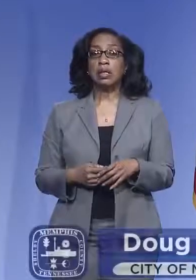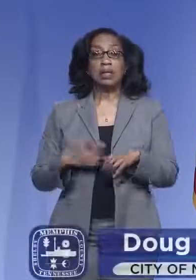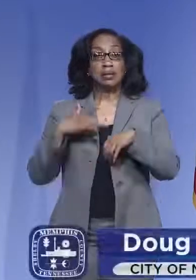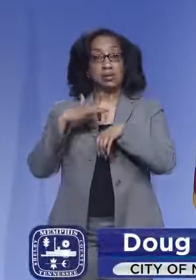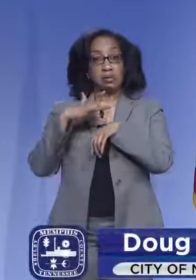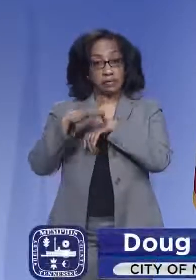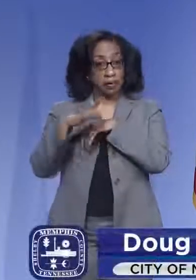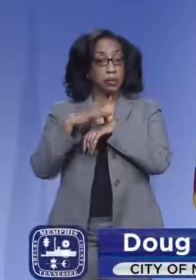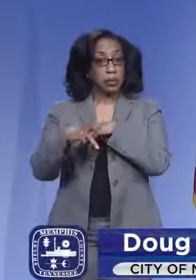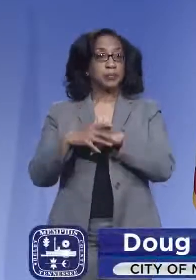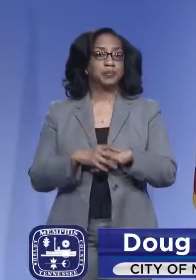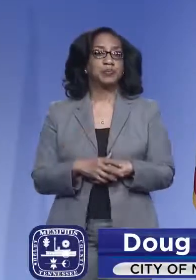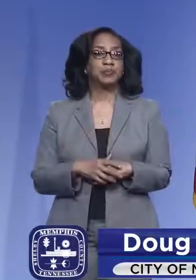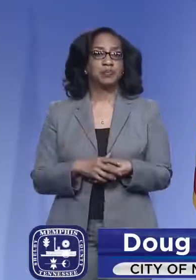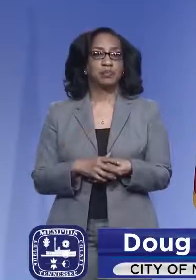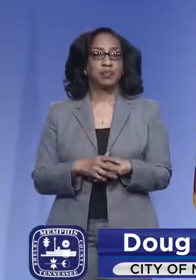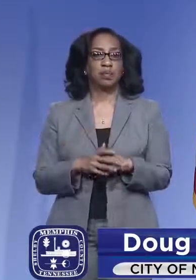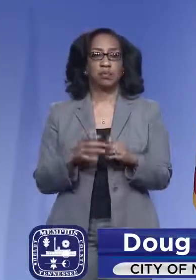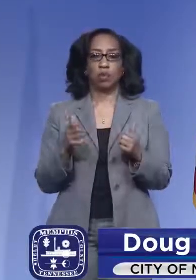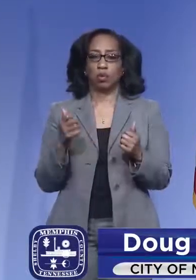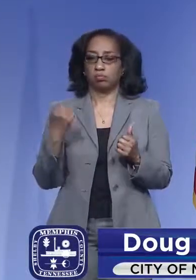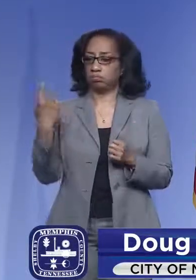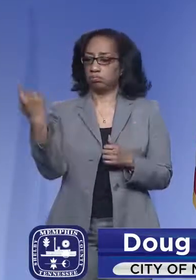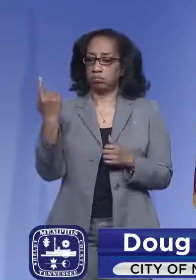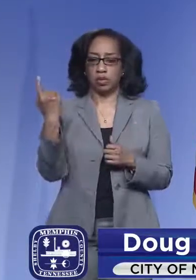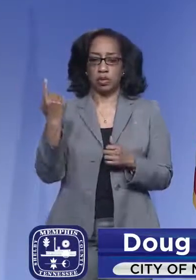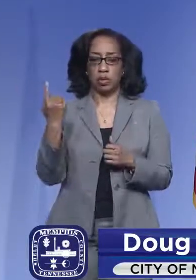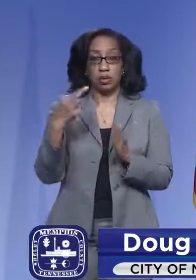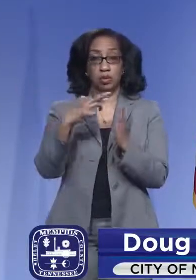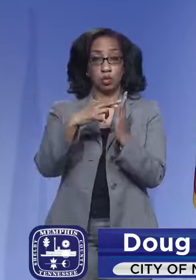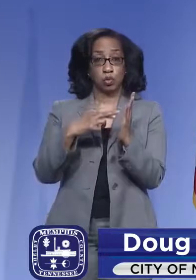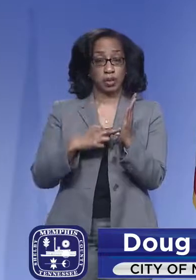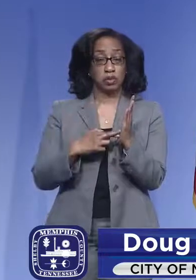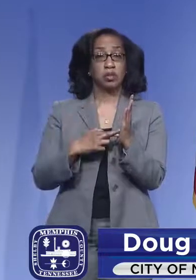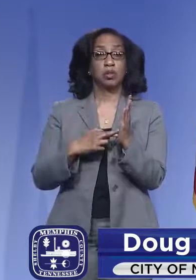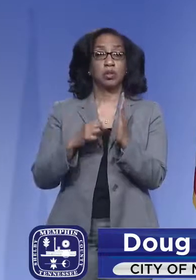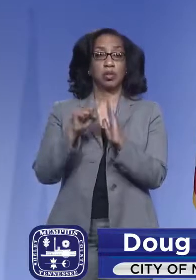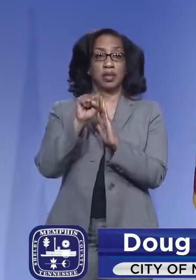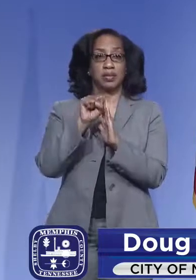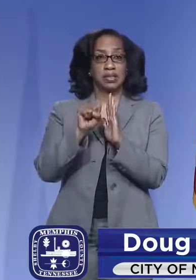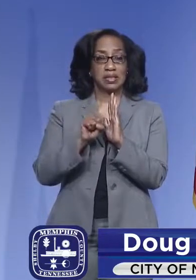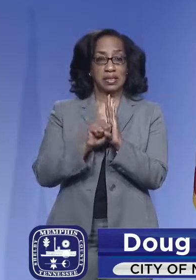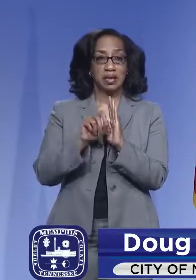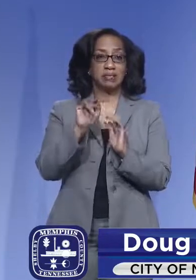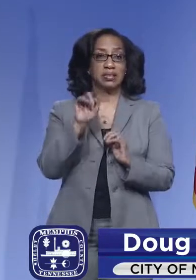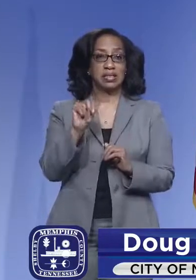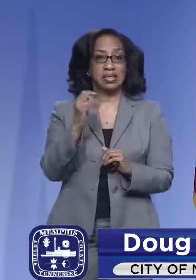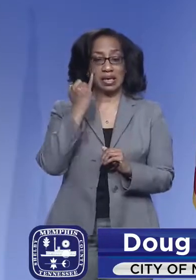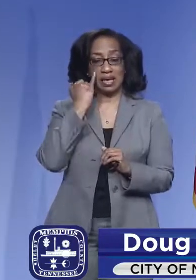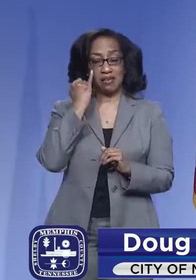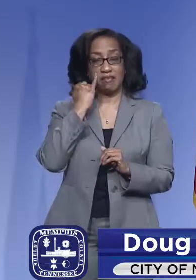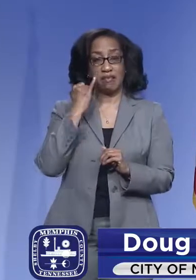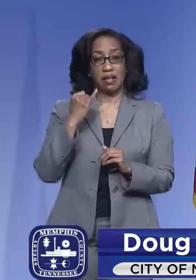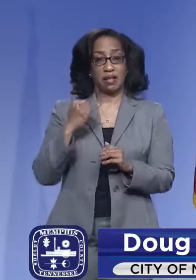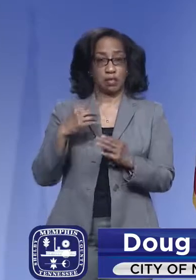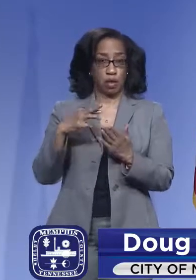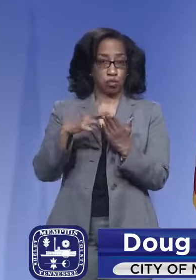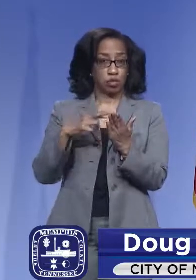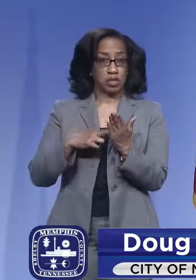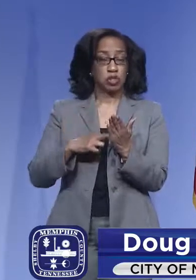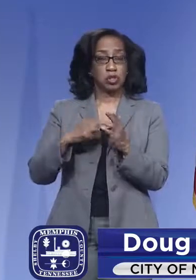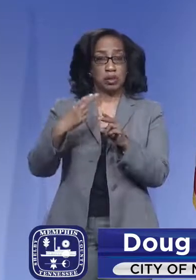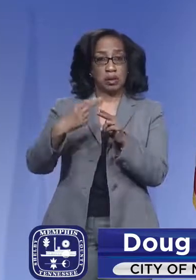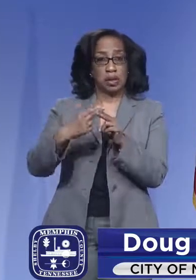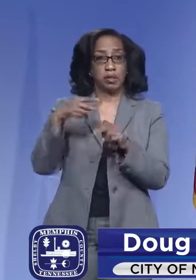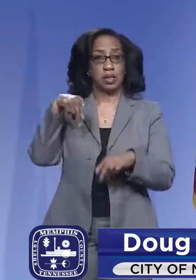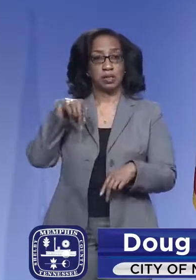available for anyone who is registered with the state of Tennessee as a provider. Part of the issue becomes